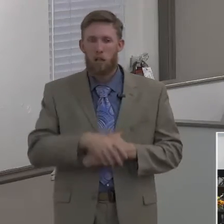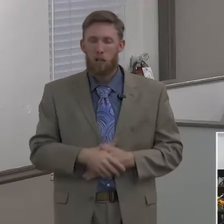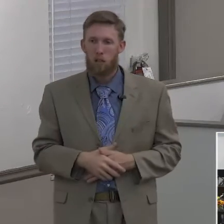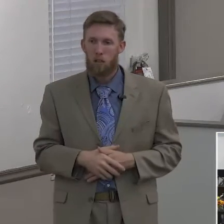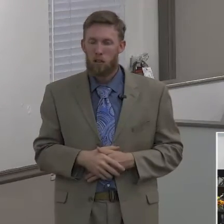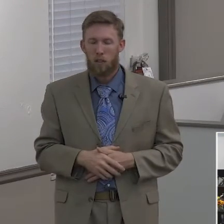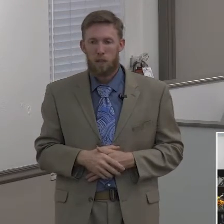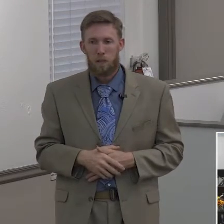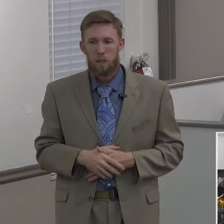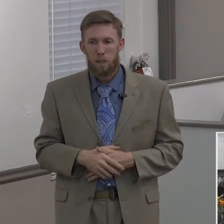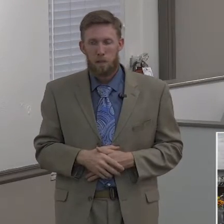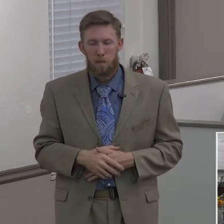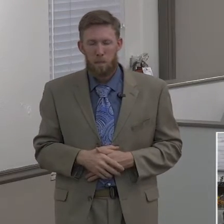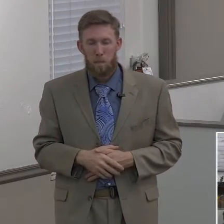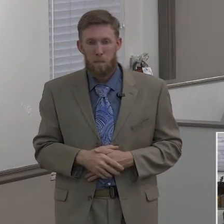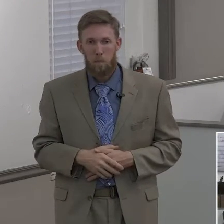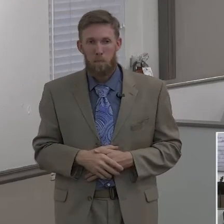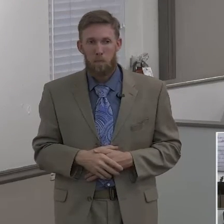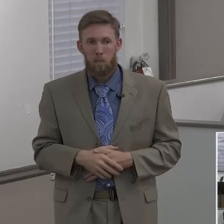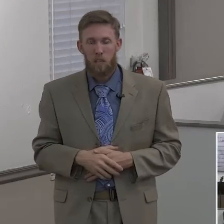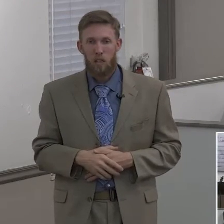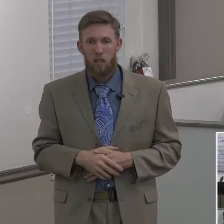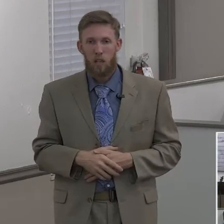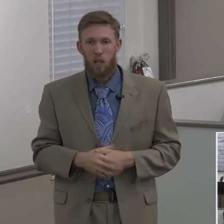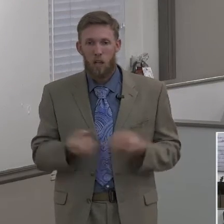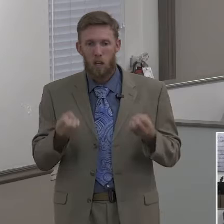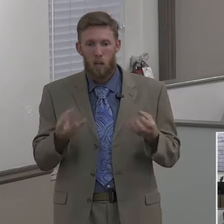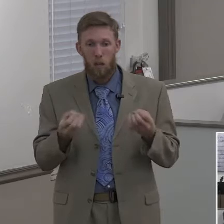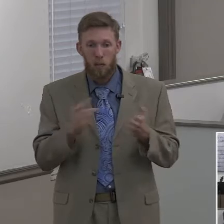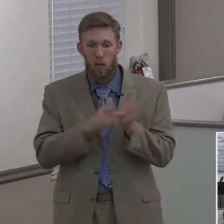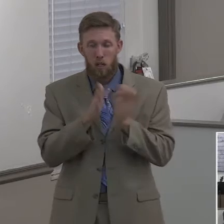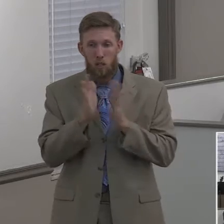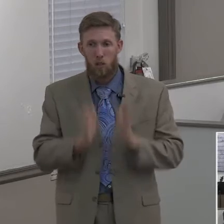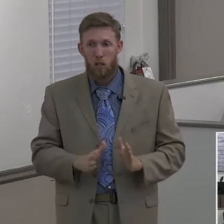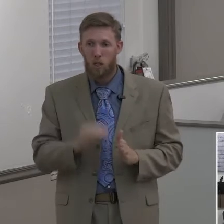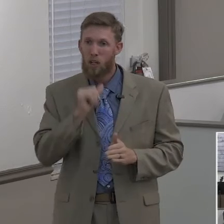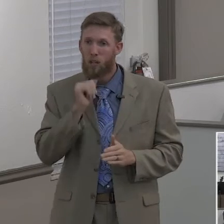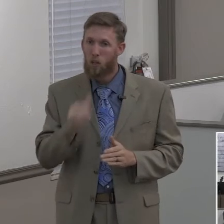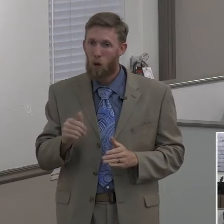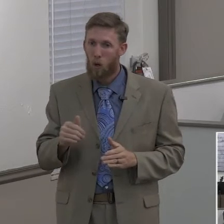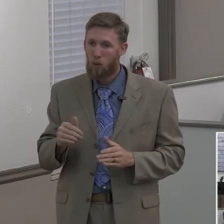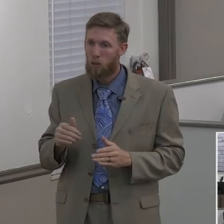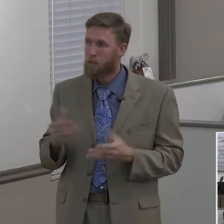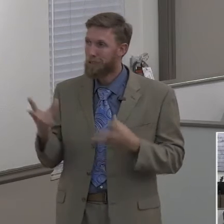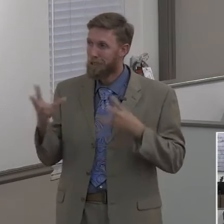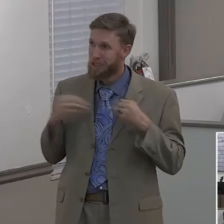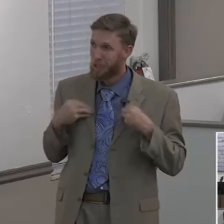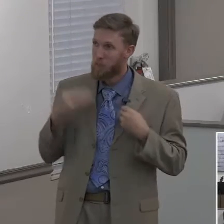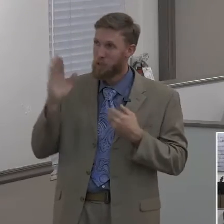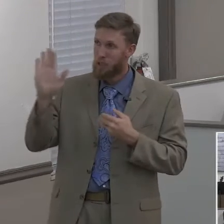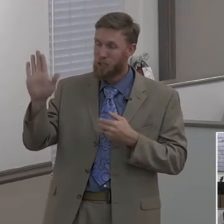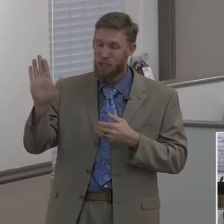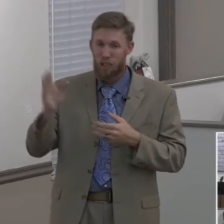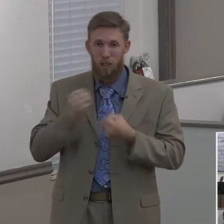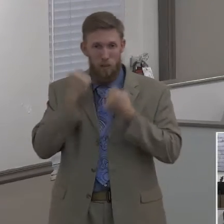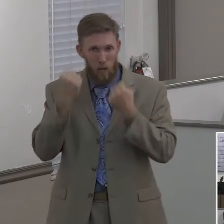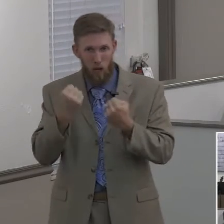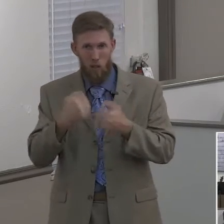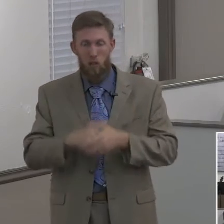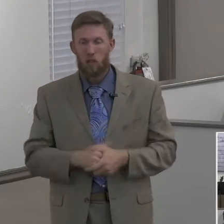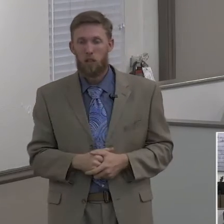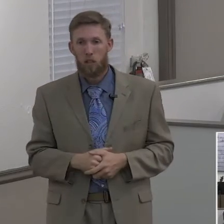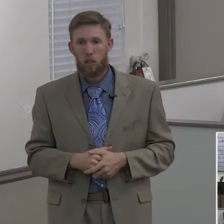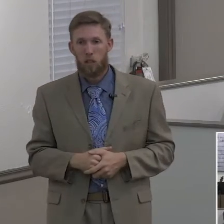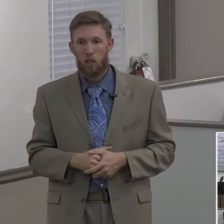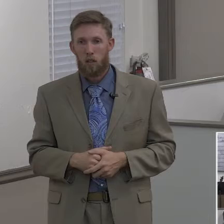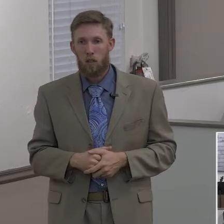You know? Now, it's my, you know, many Christians don't plug into the power. Now,